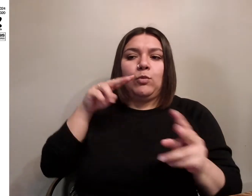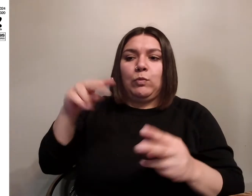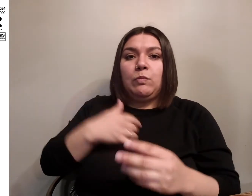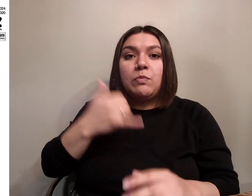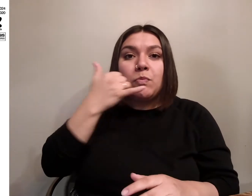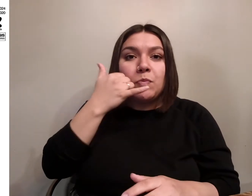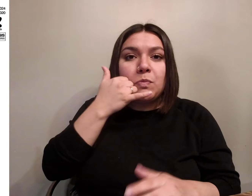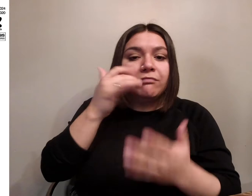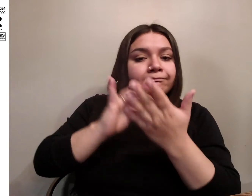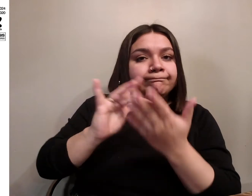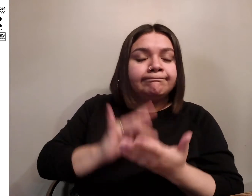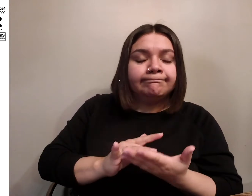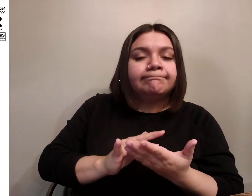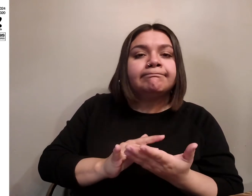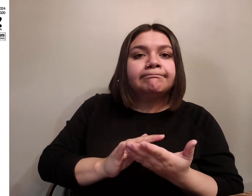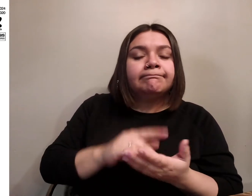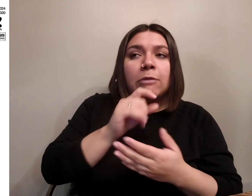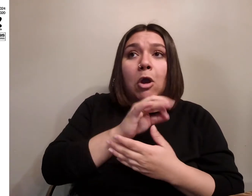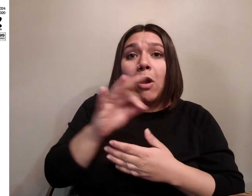find out and,